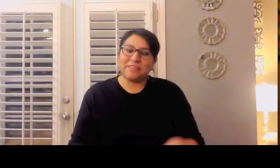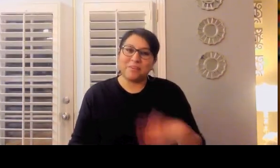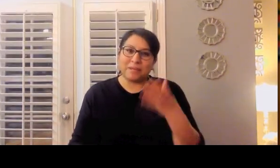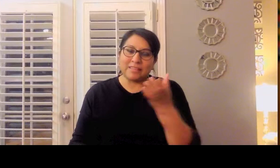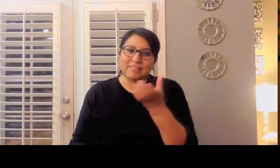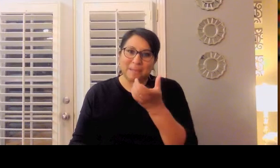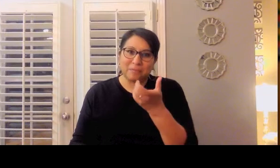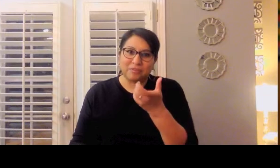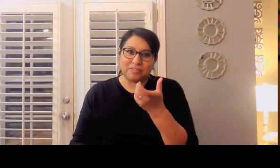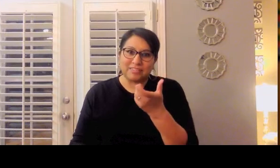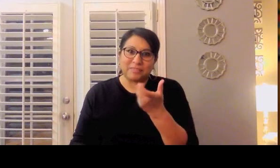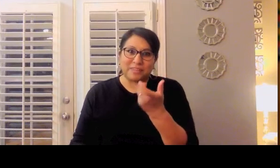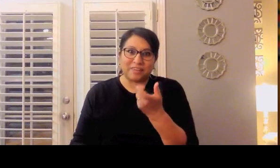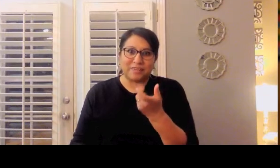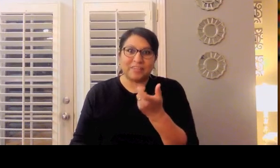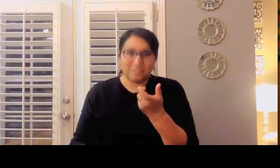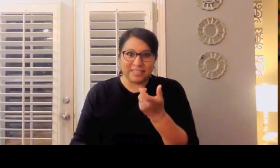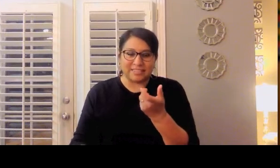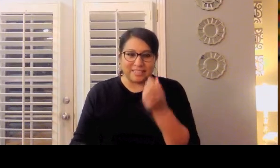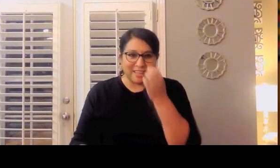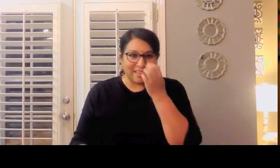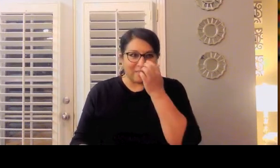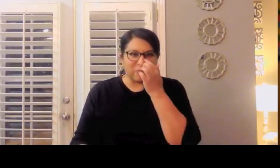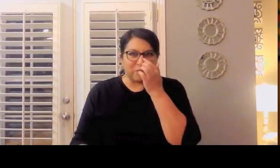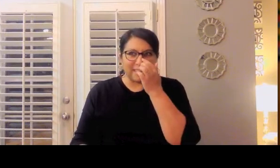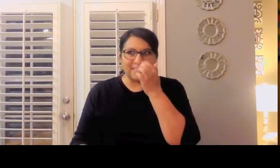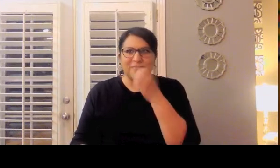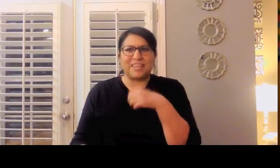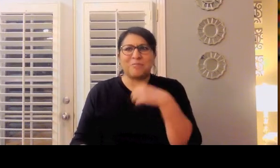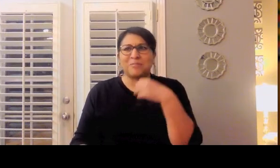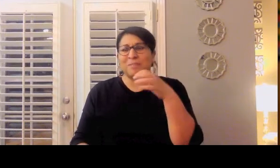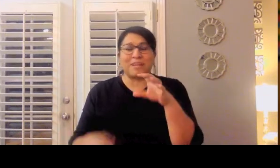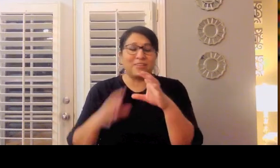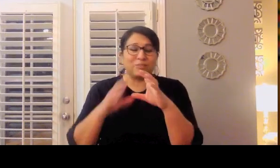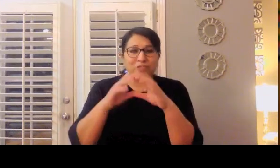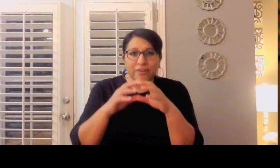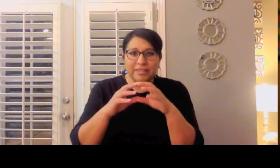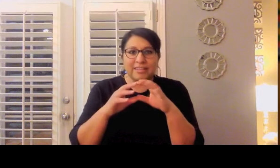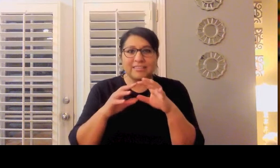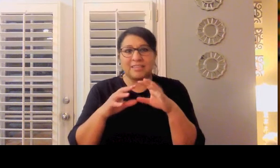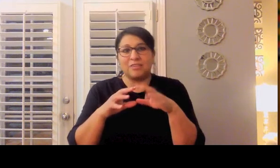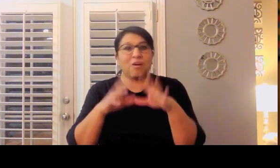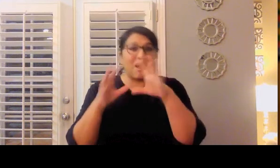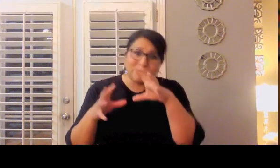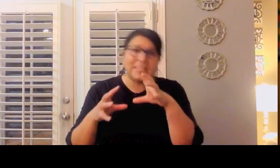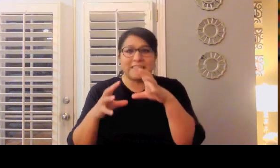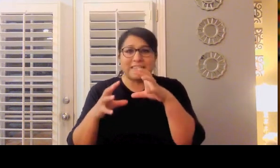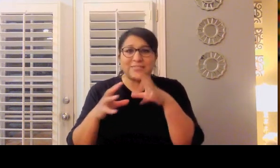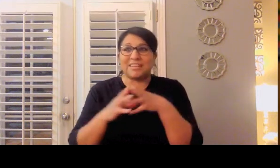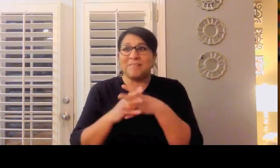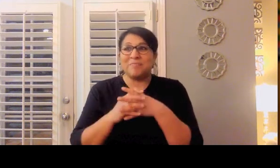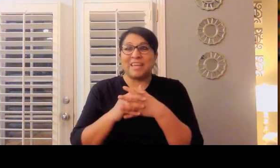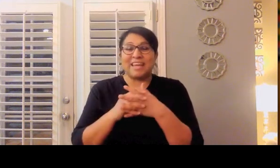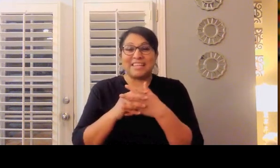were giving away these sample cookies of decorated cookies. It was for Thanksgiving and they were shaped like little turkeys and little autumn